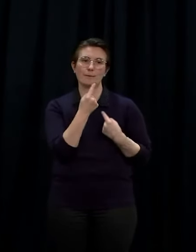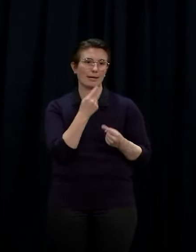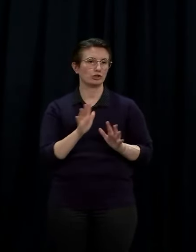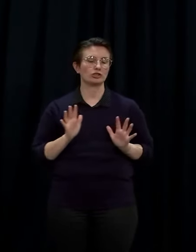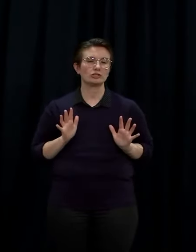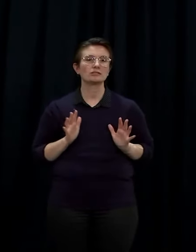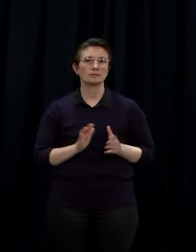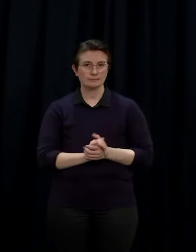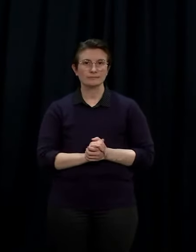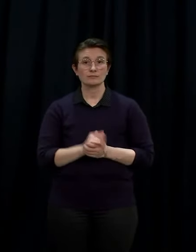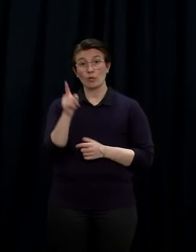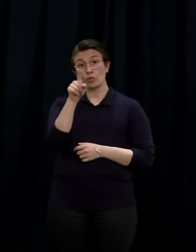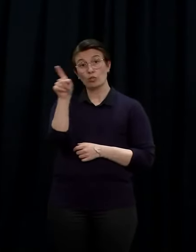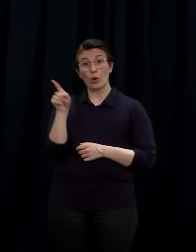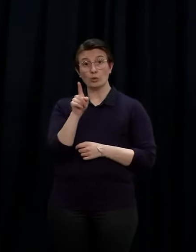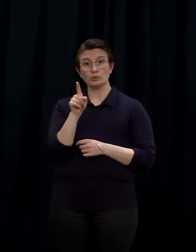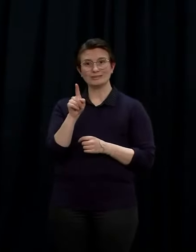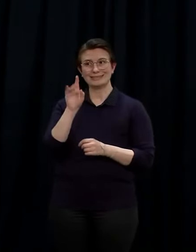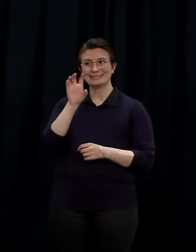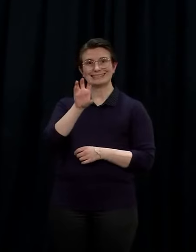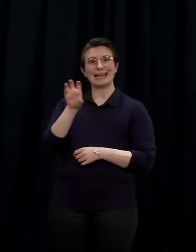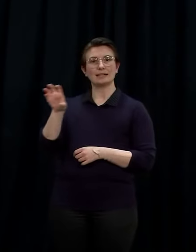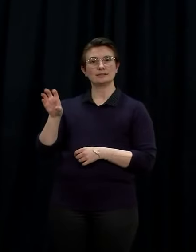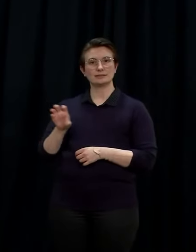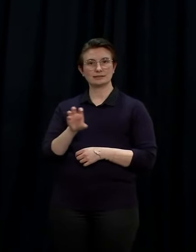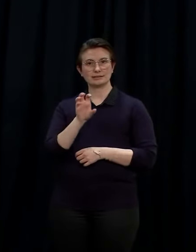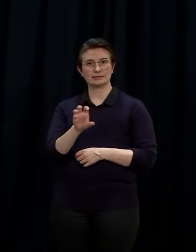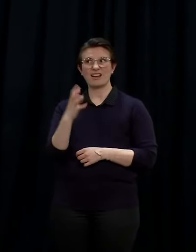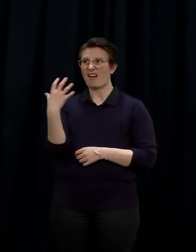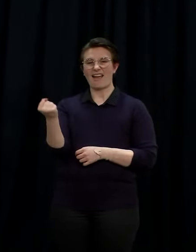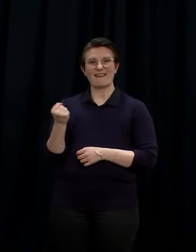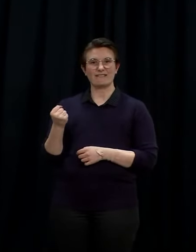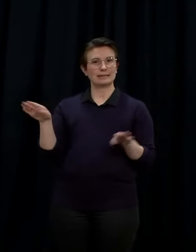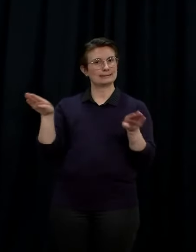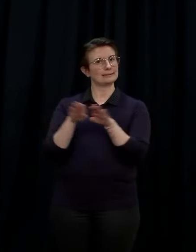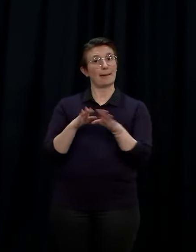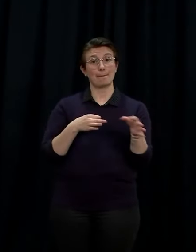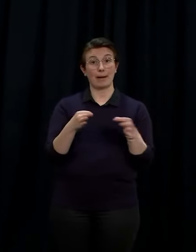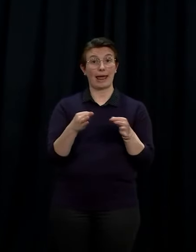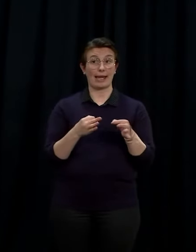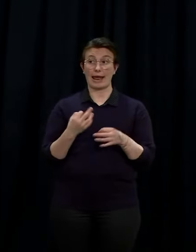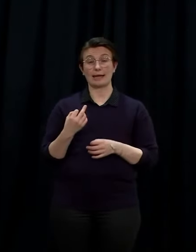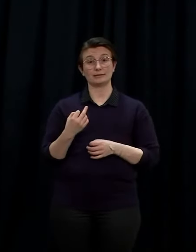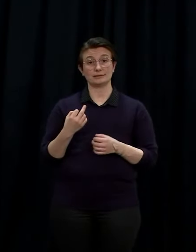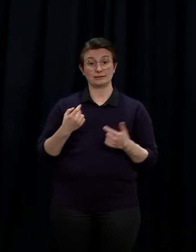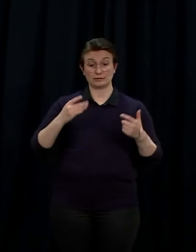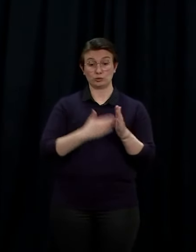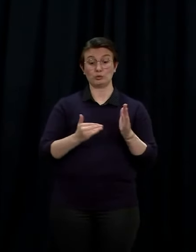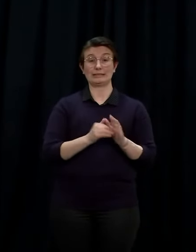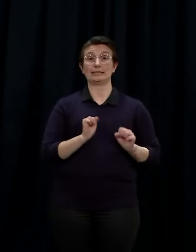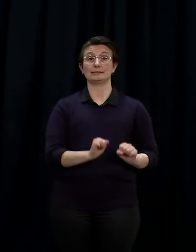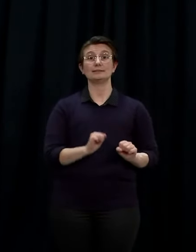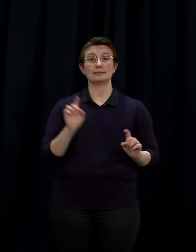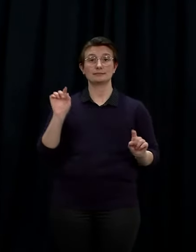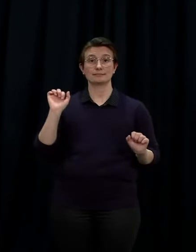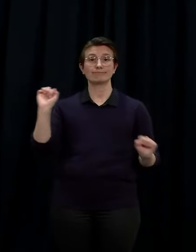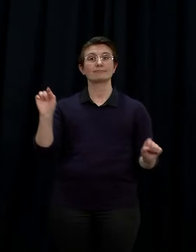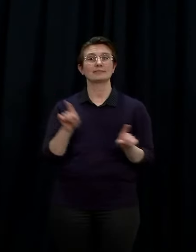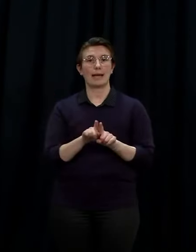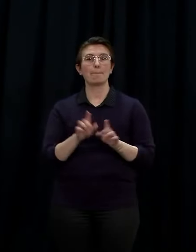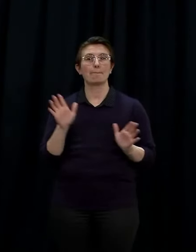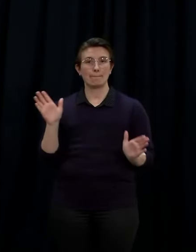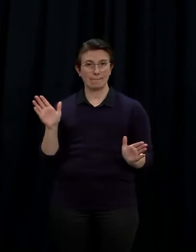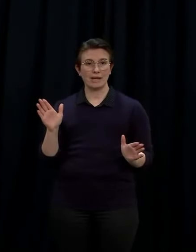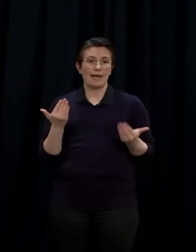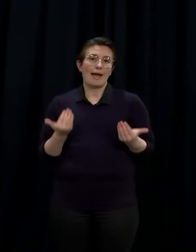for the most part, an elimination strategy themselves. They'll want to make sure that they're open to countries they consider to be safe. So it does all feel a bit premature